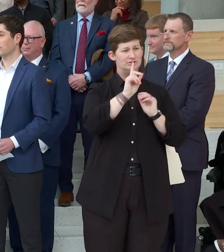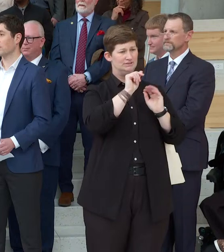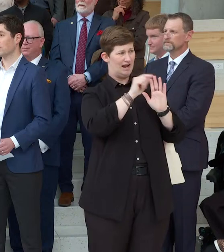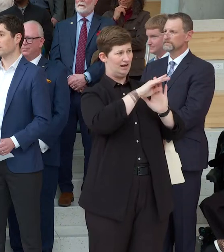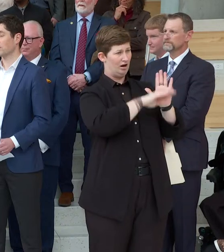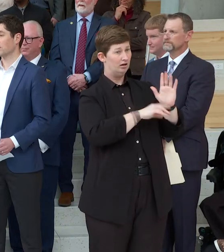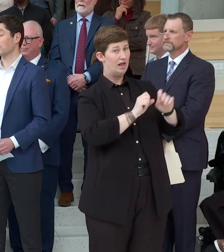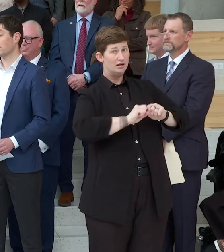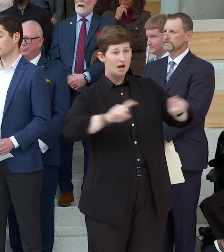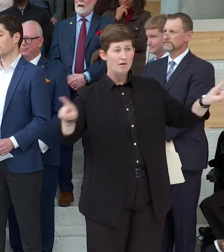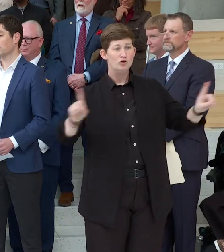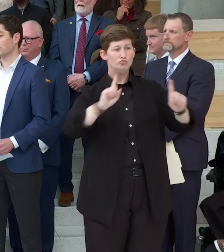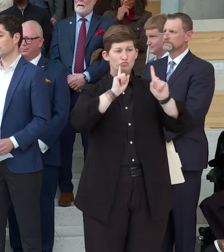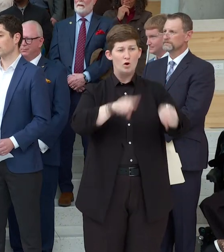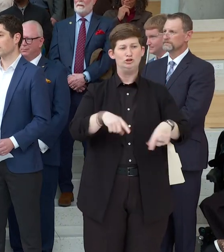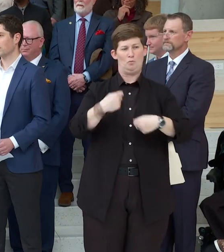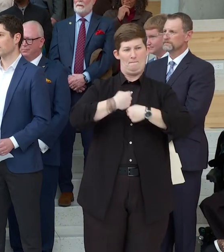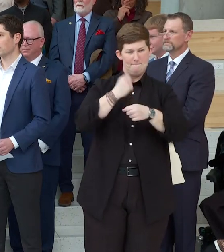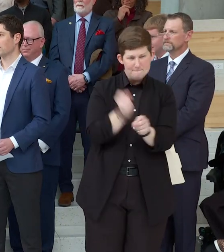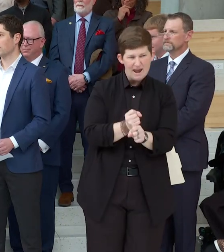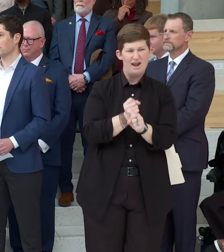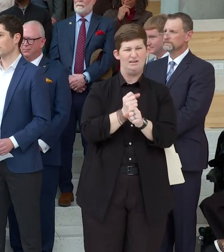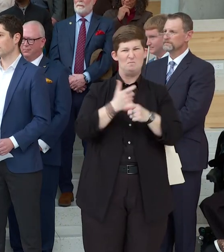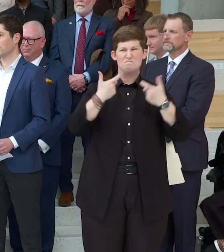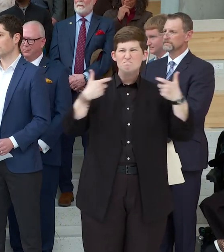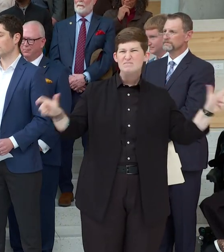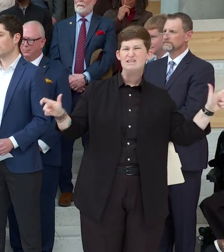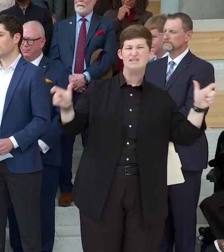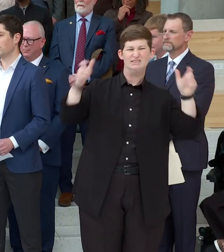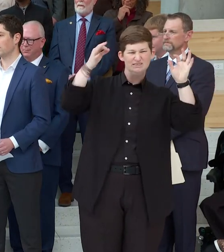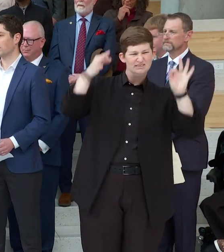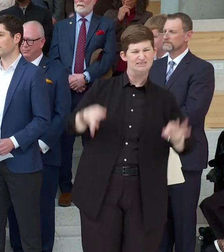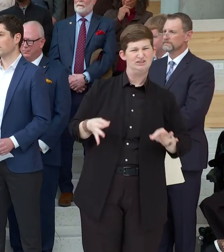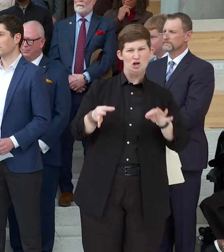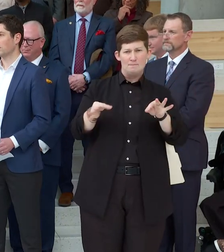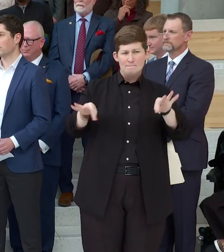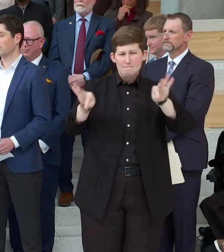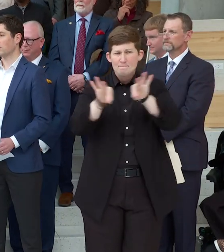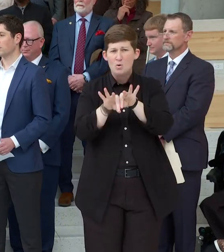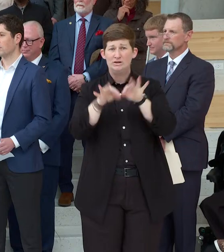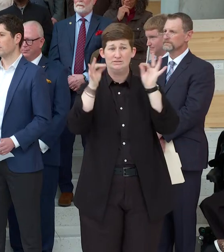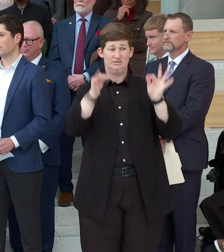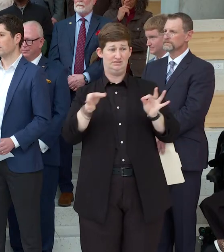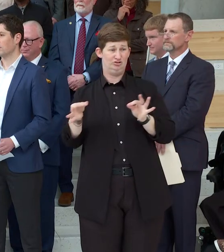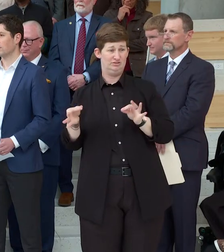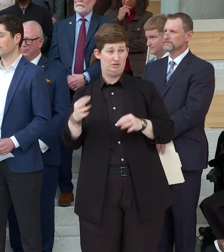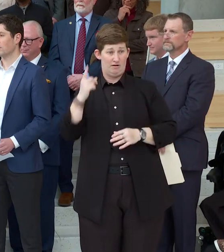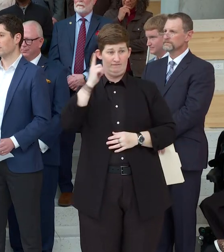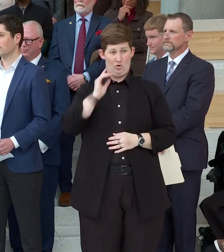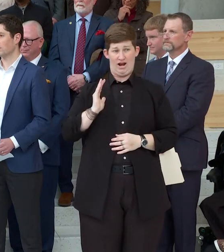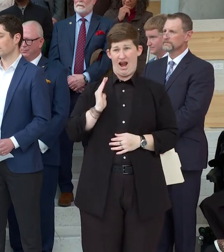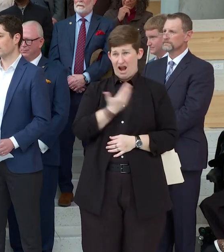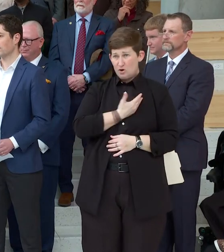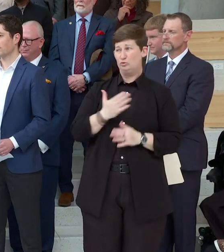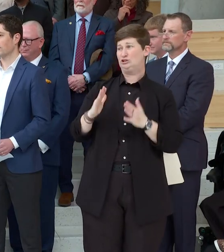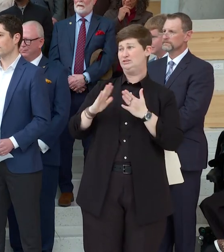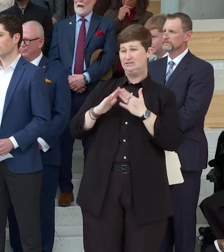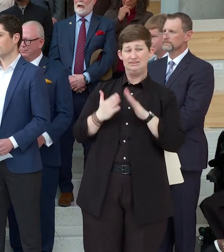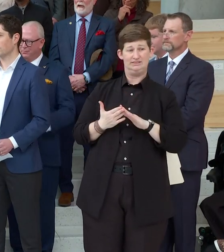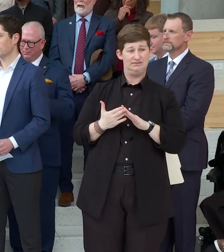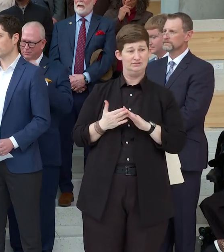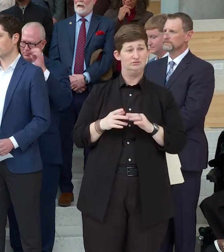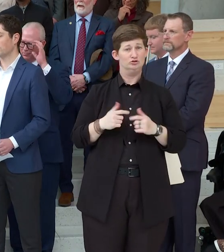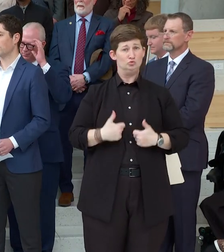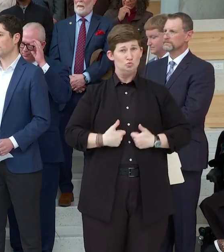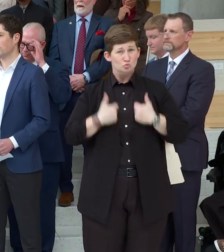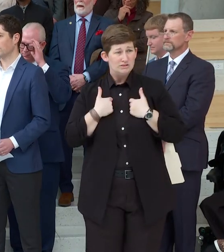report before making such a very important decision for our city, our residents,